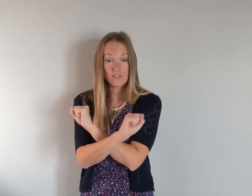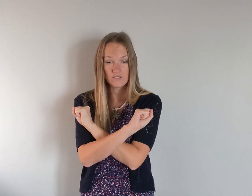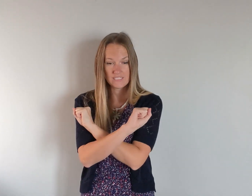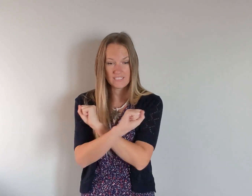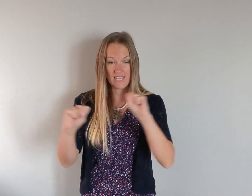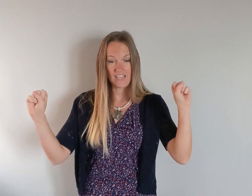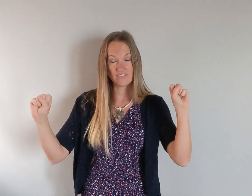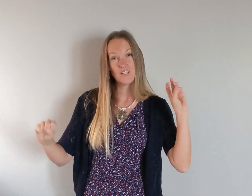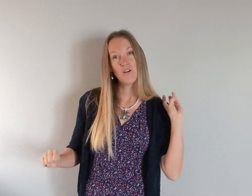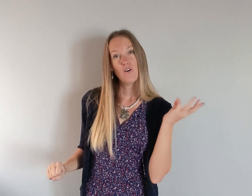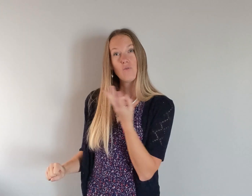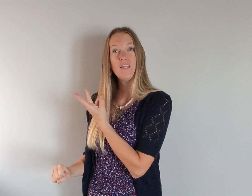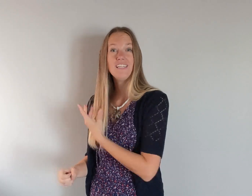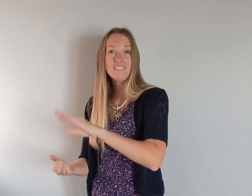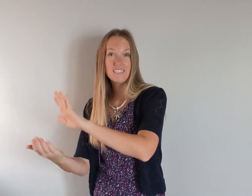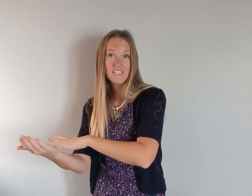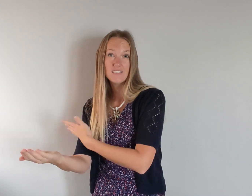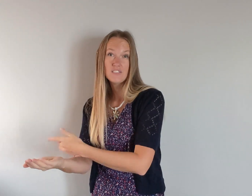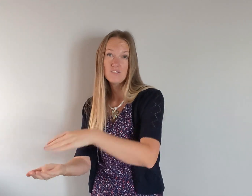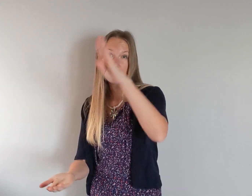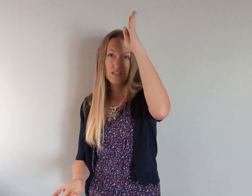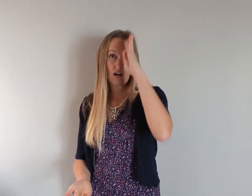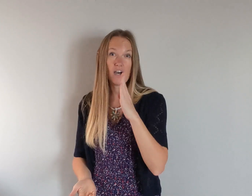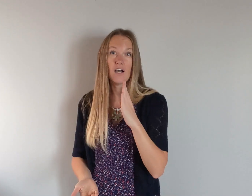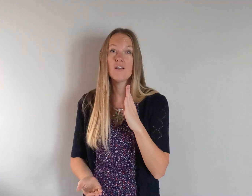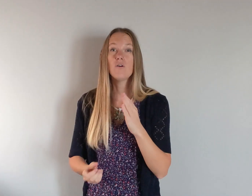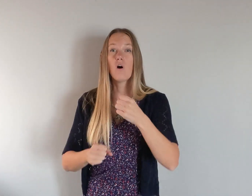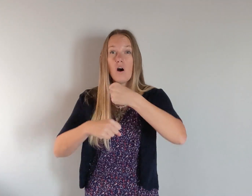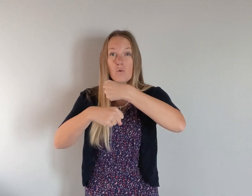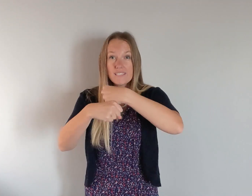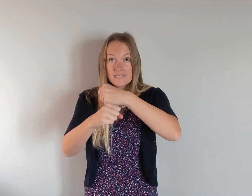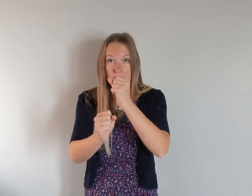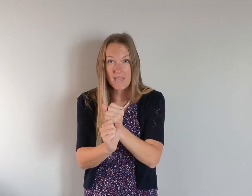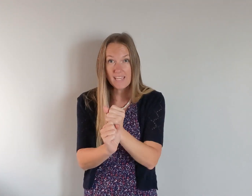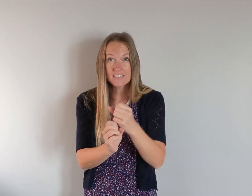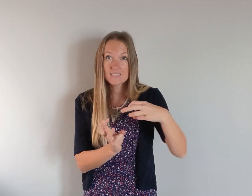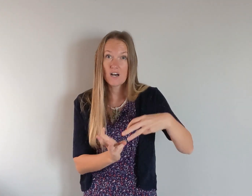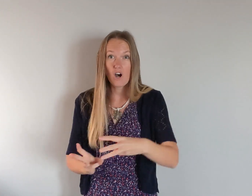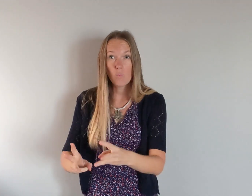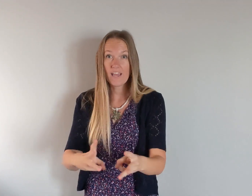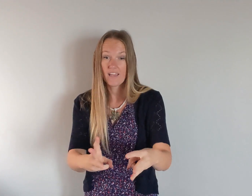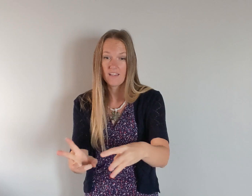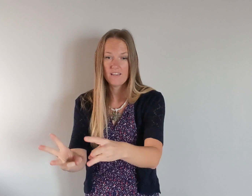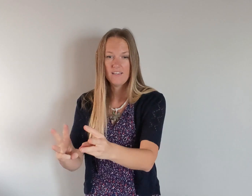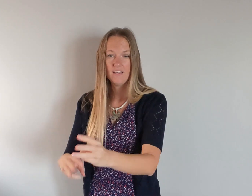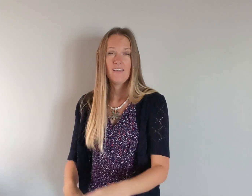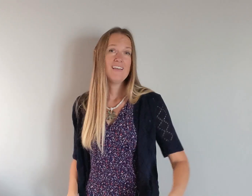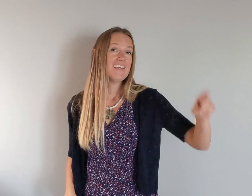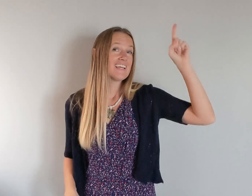who saves. We sing to the God who always makes a way.